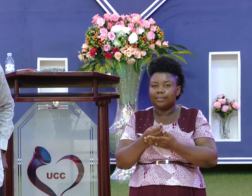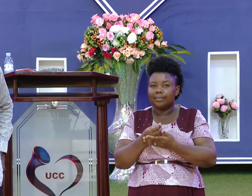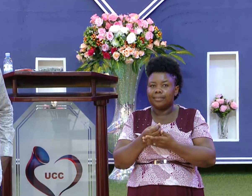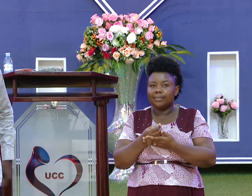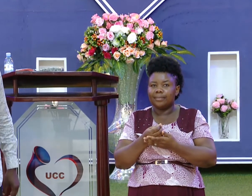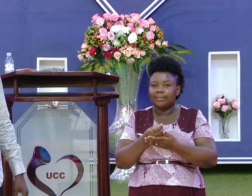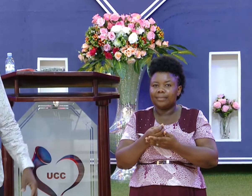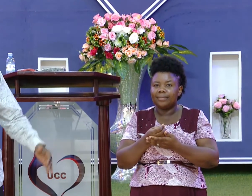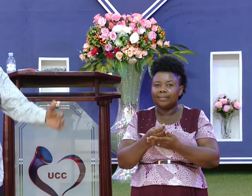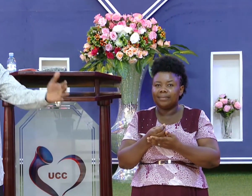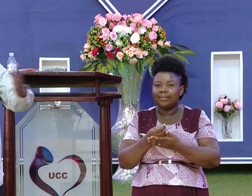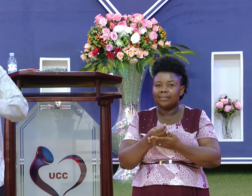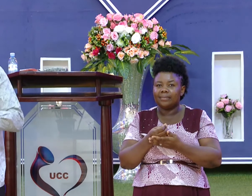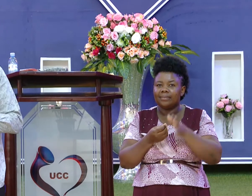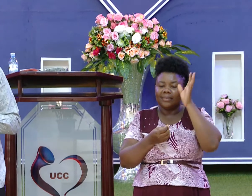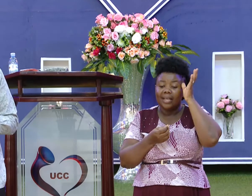They